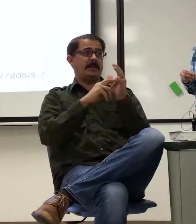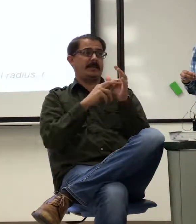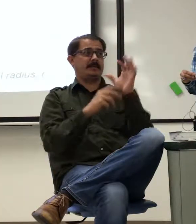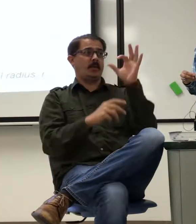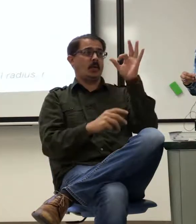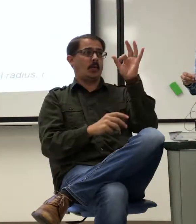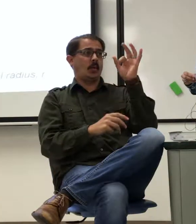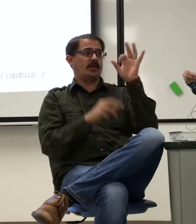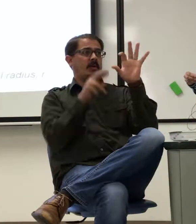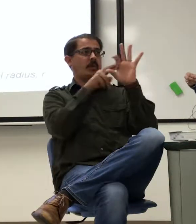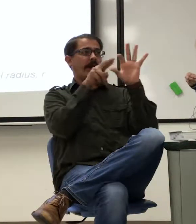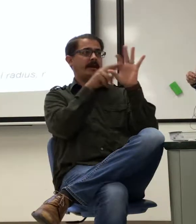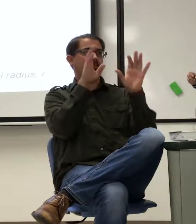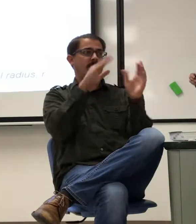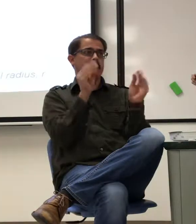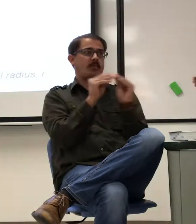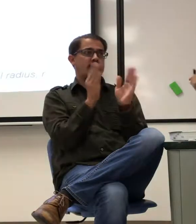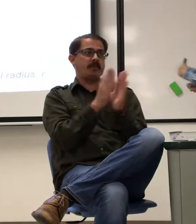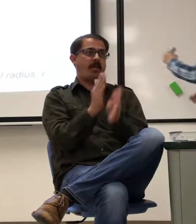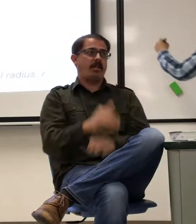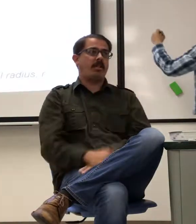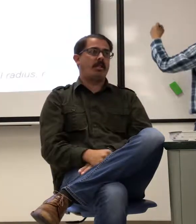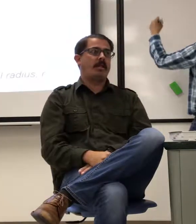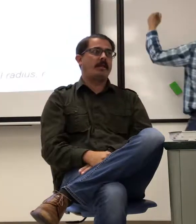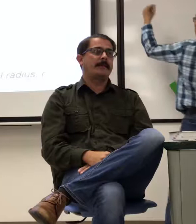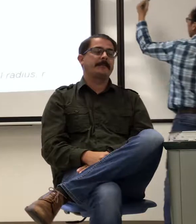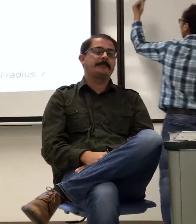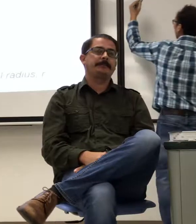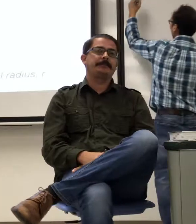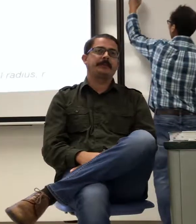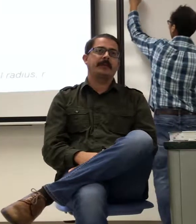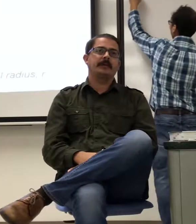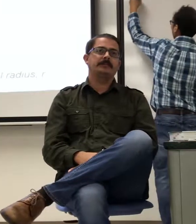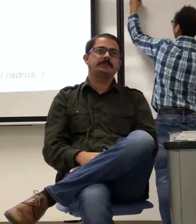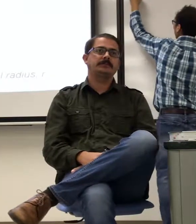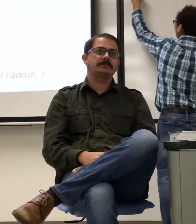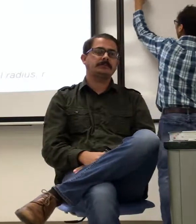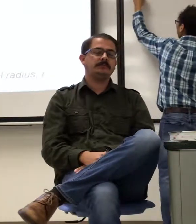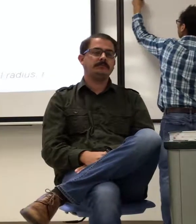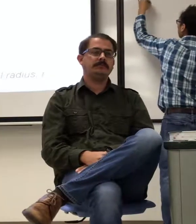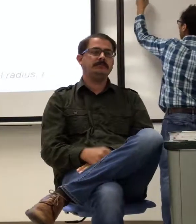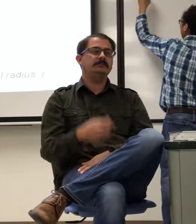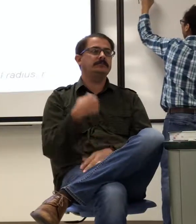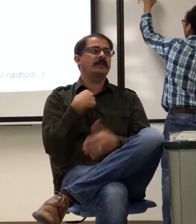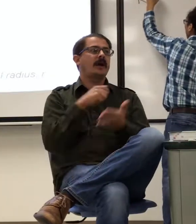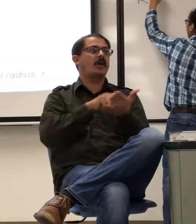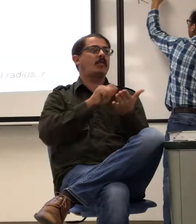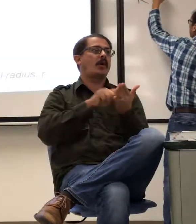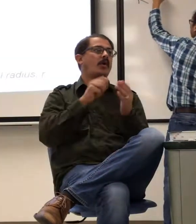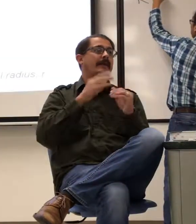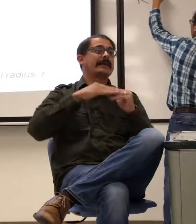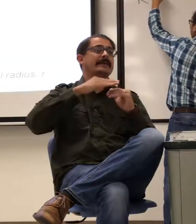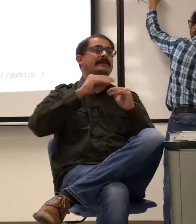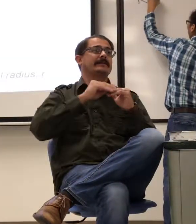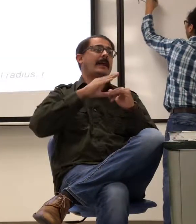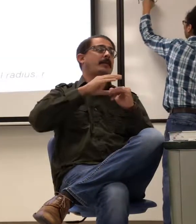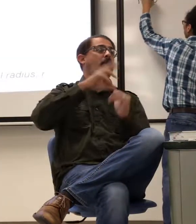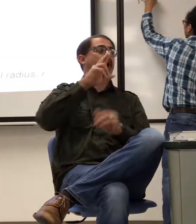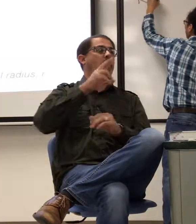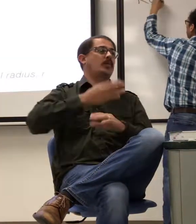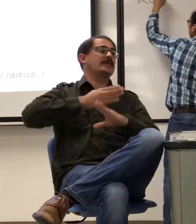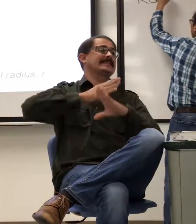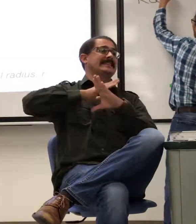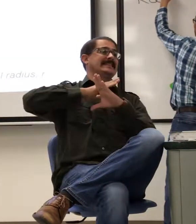Okay. squeezing, yes. So, what I written on board was capital R, resistance to blood flow,